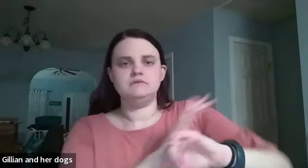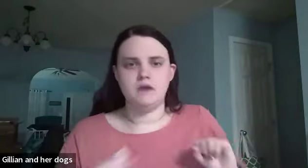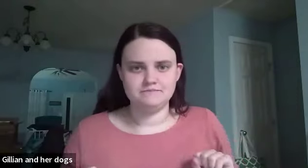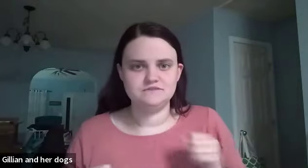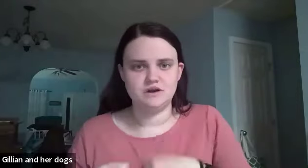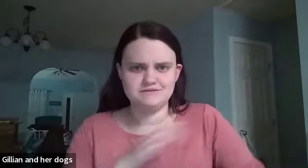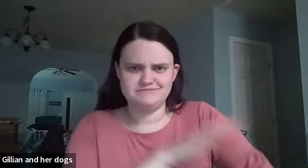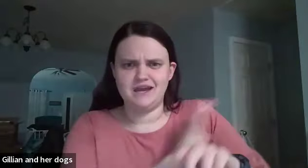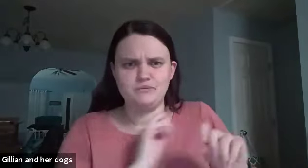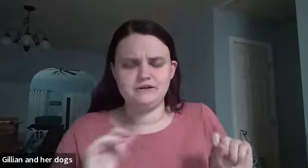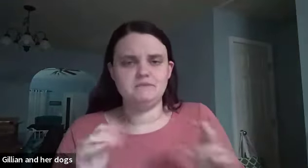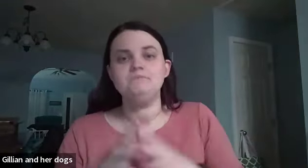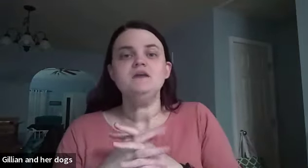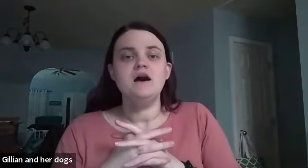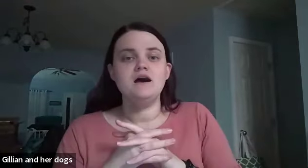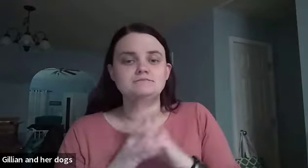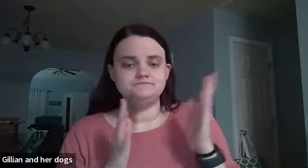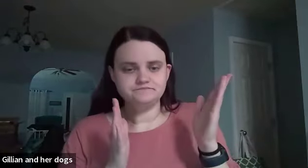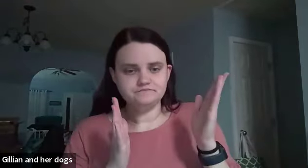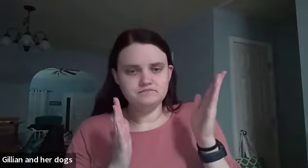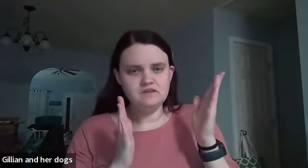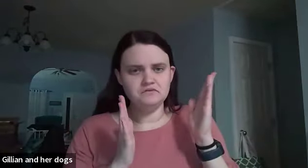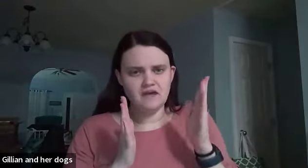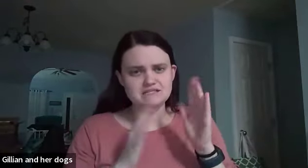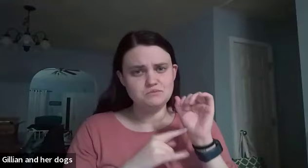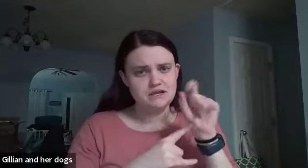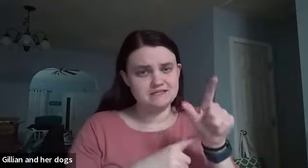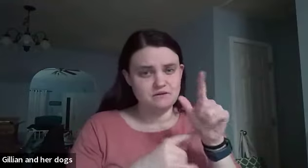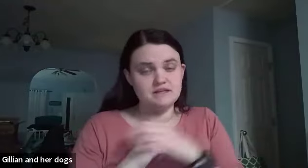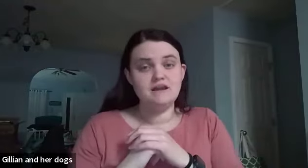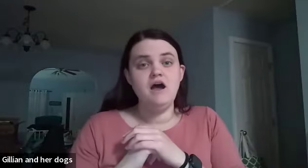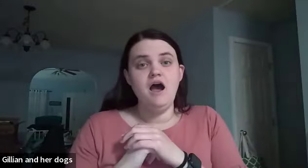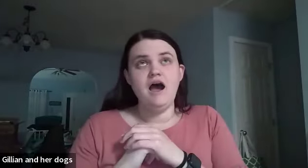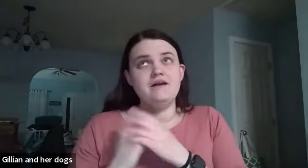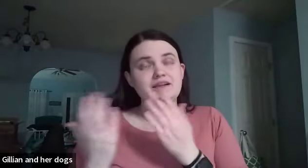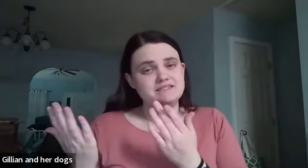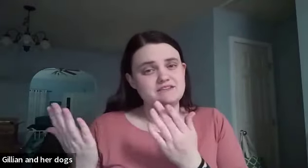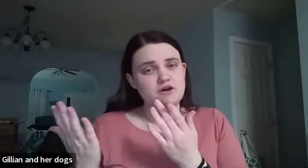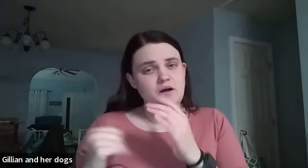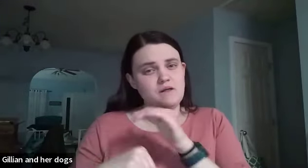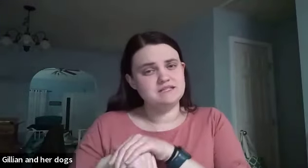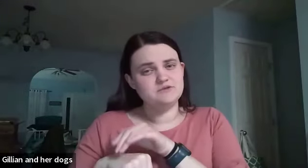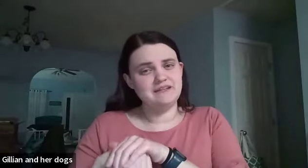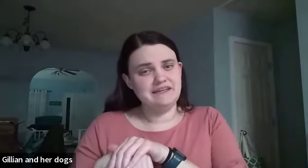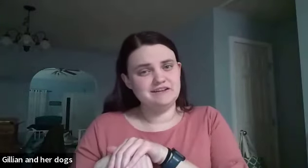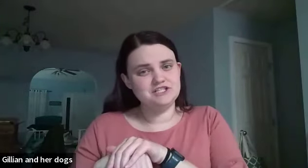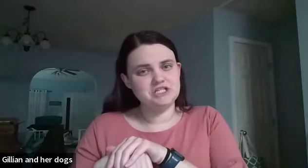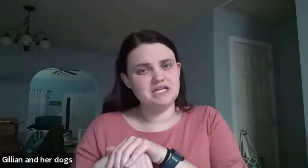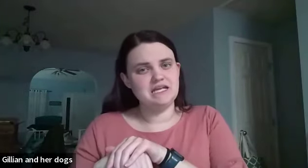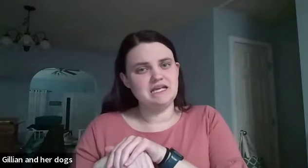Okay. Sorry, I was got a weird email. Um, that is the more ASL on it. Like I said though, a lot of times with the English,